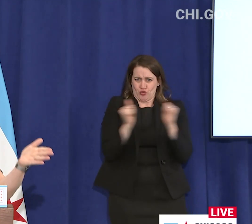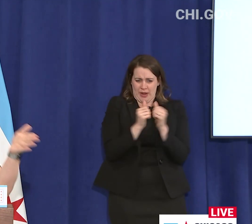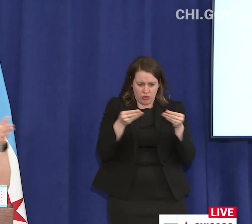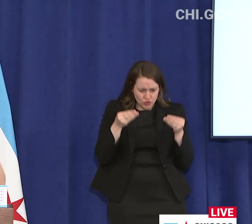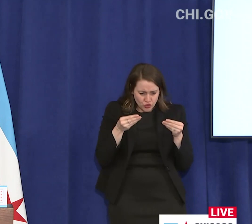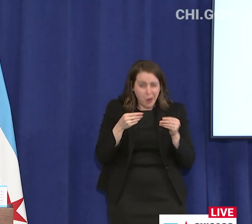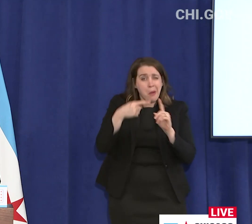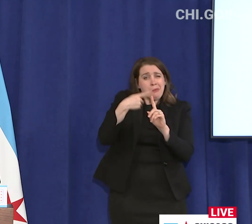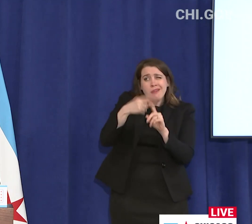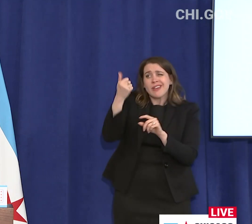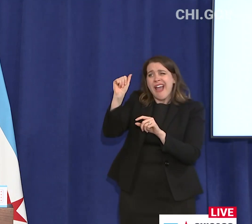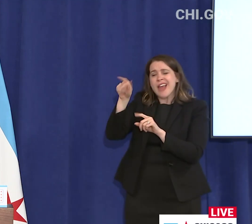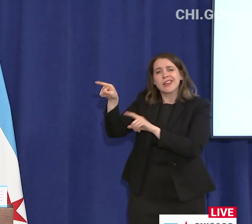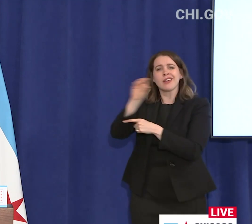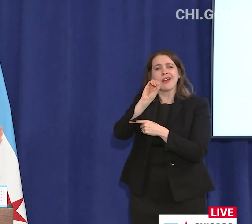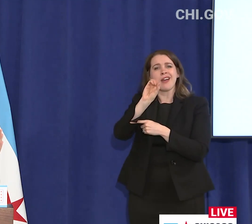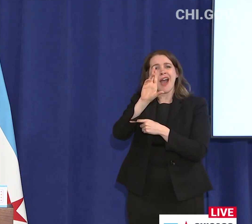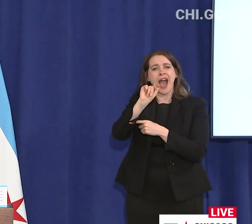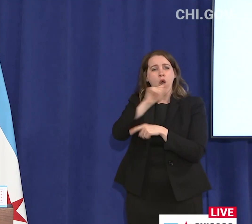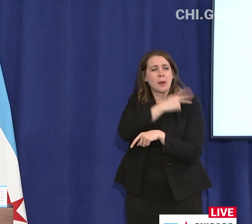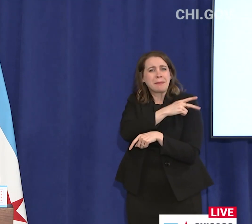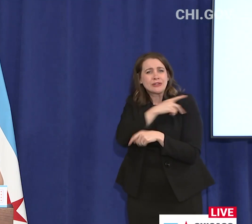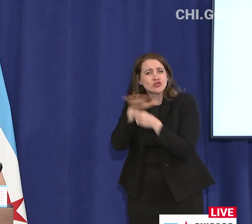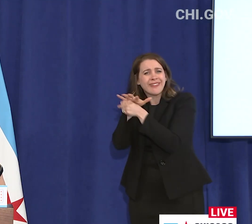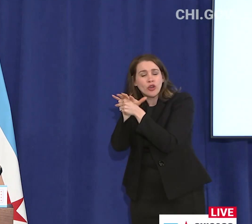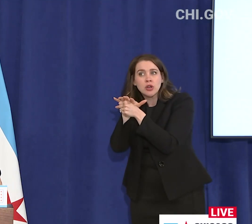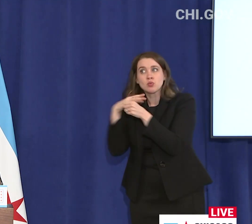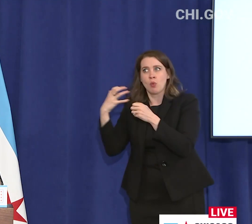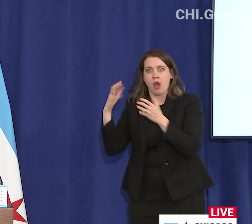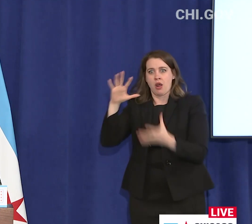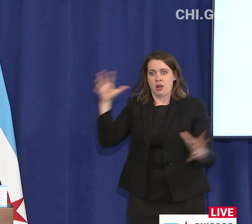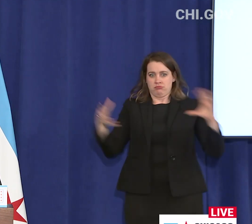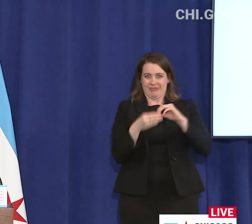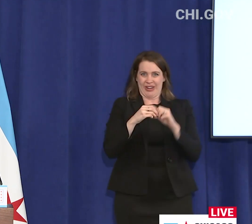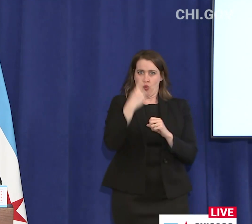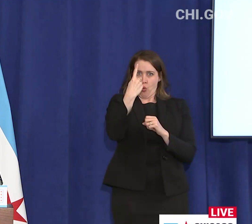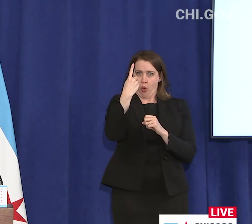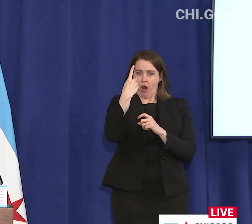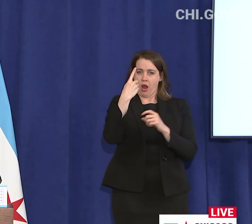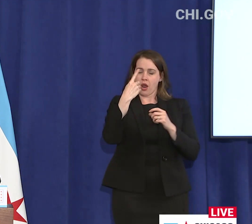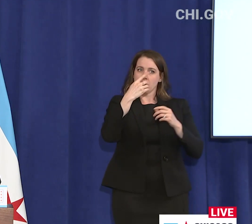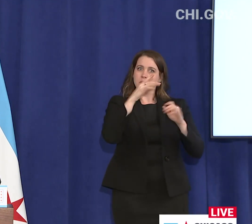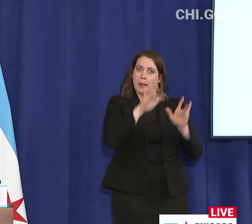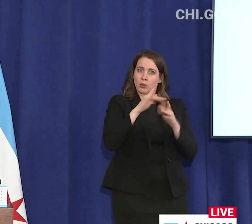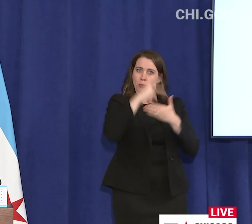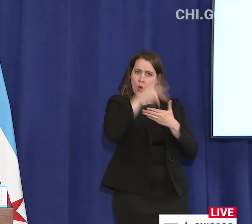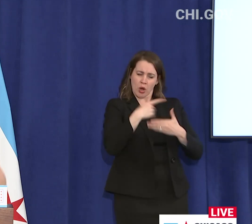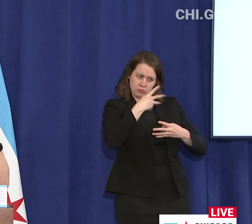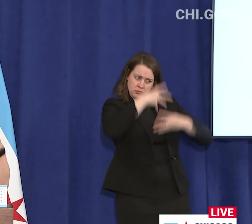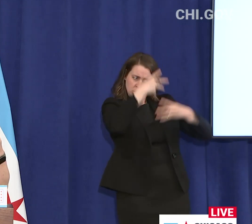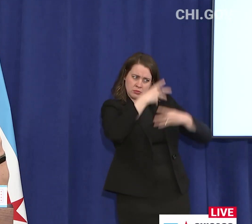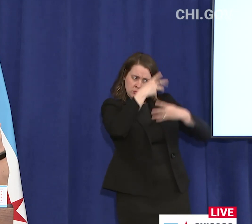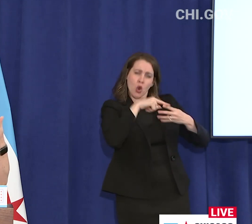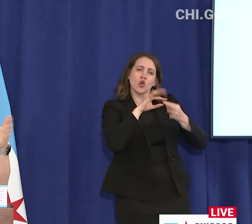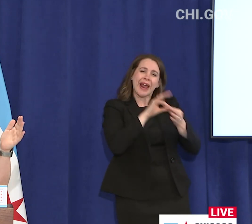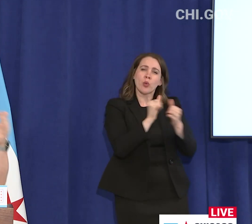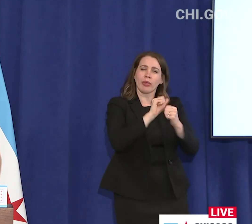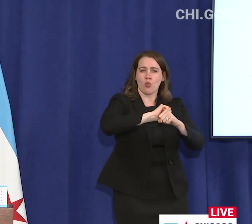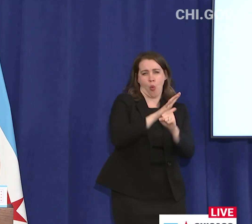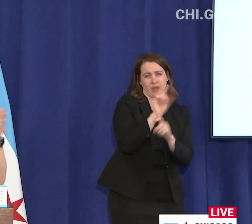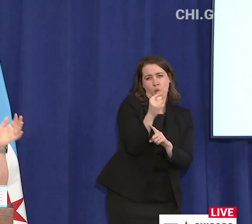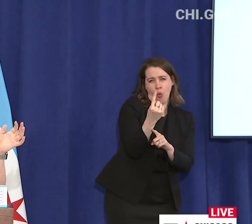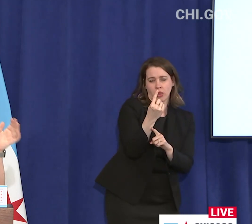centers into a single sort of CDPH database that is only reporting in on COVID patients, but allows us